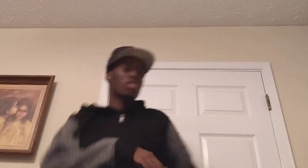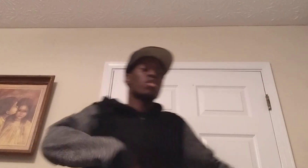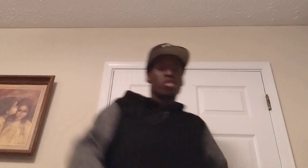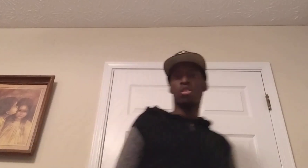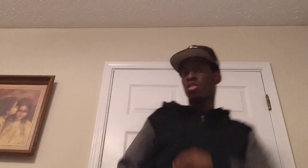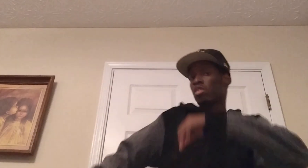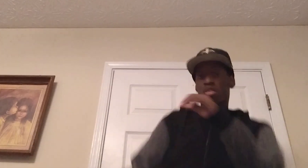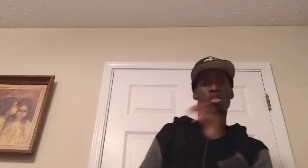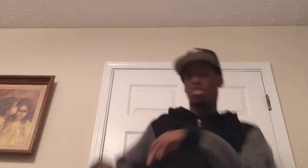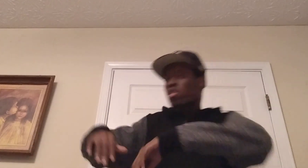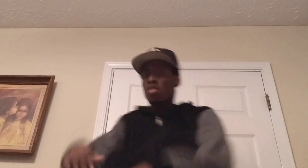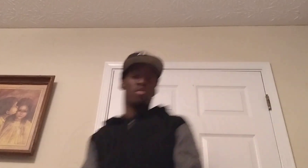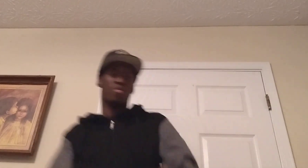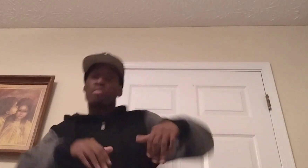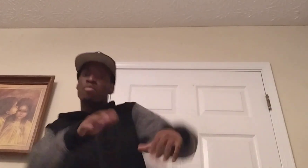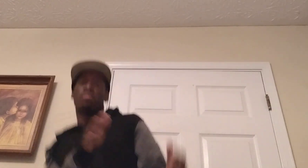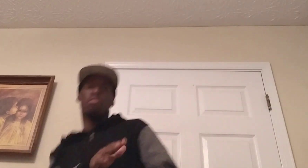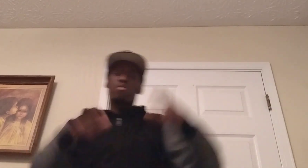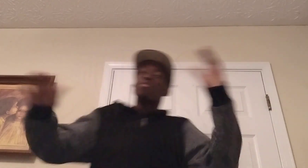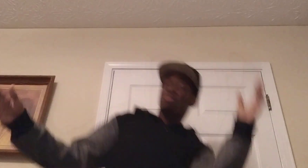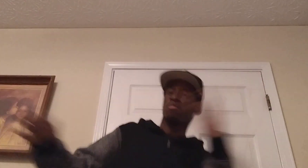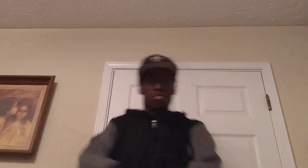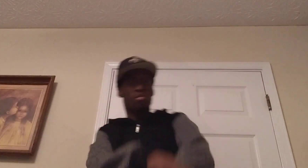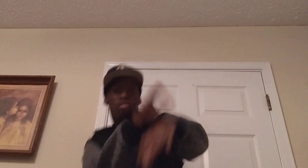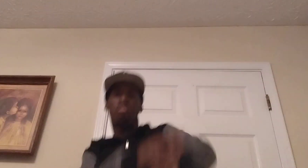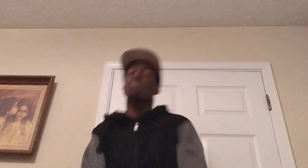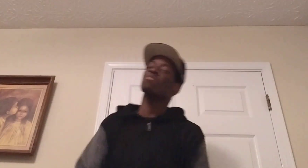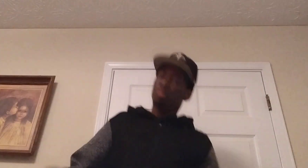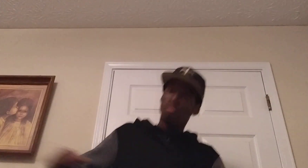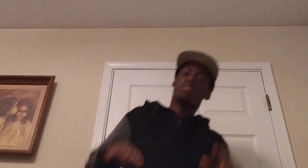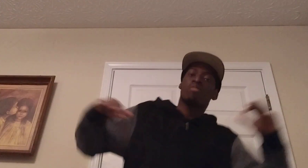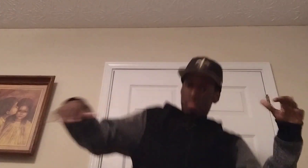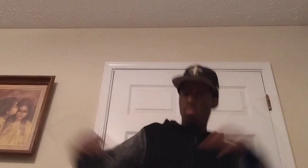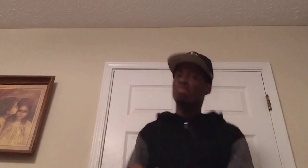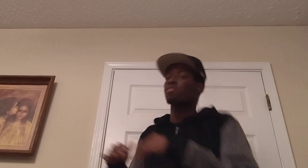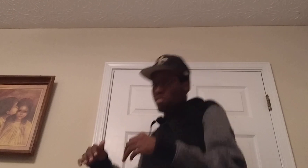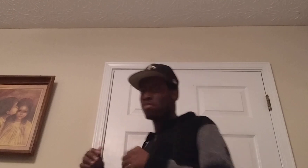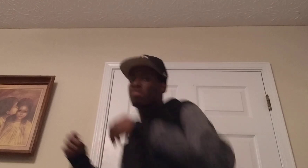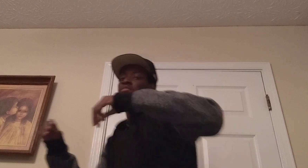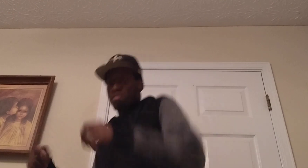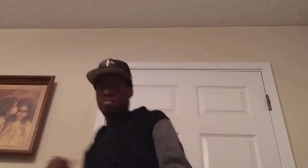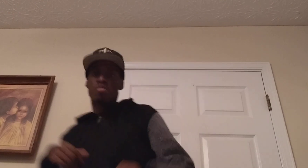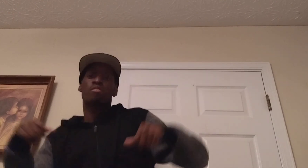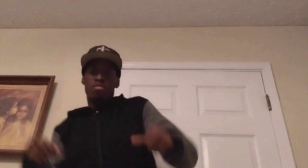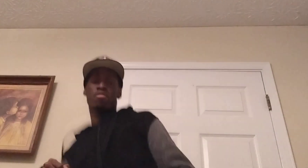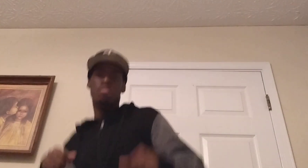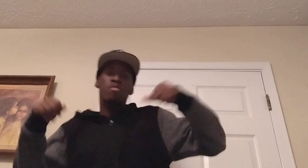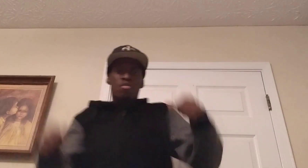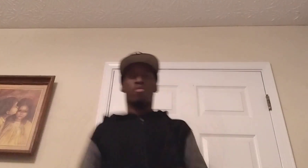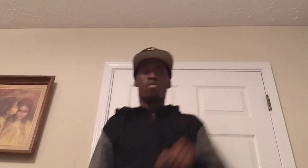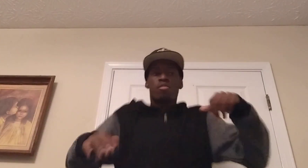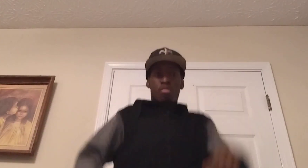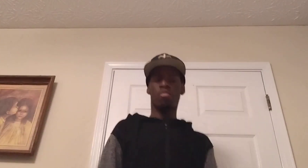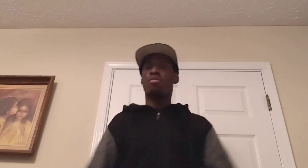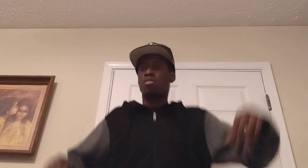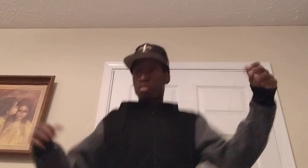Was brought up, I would act all nonchalant in front of an audience, like you was just another shorty, I put the naughty on, but truth be told, you threw me for a